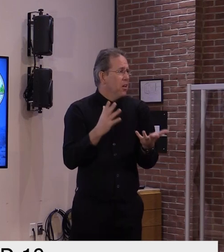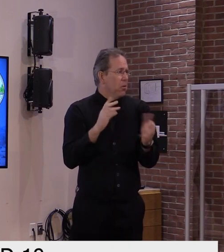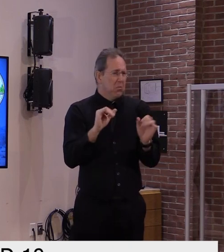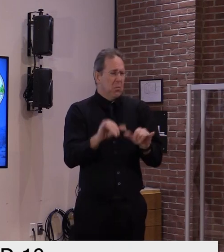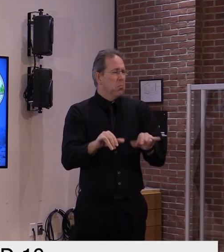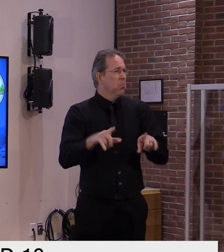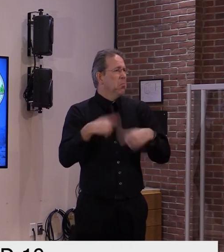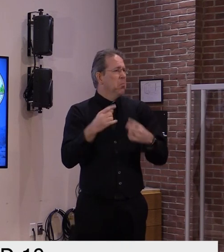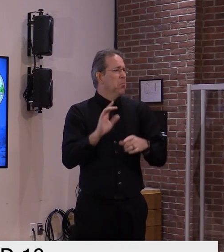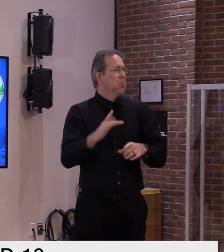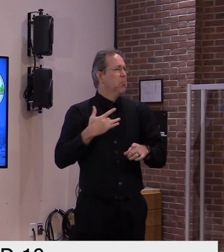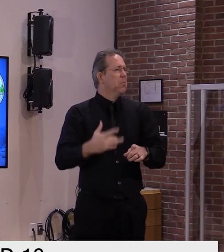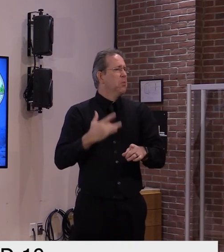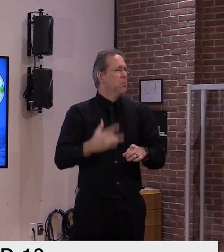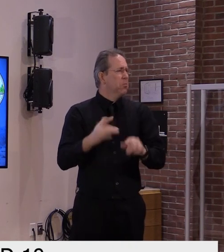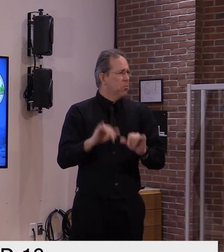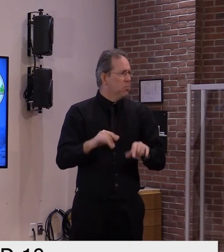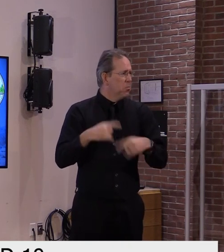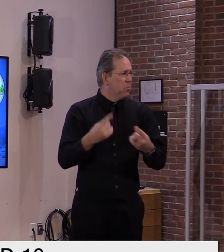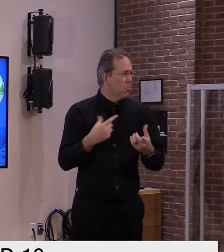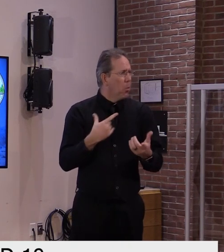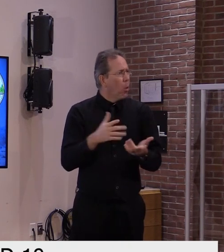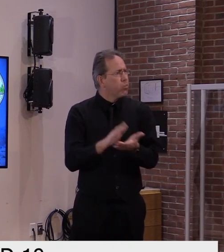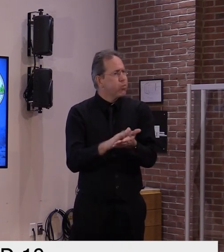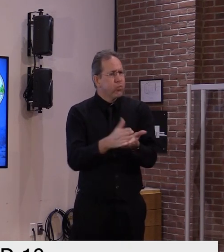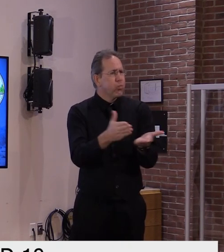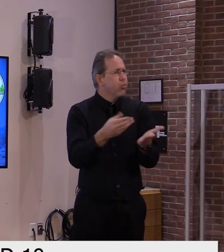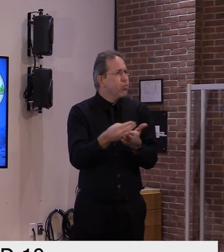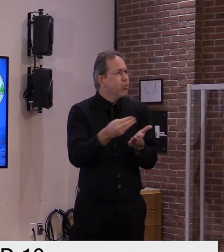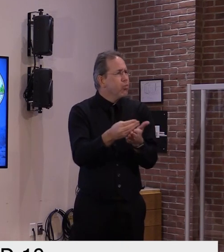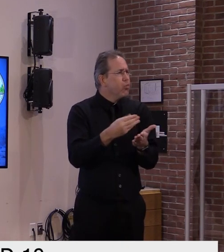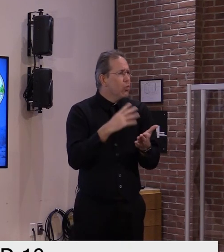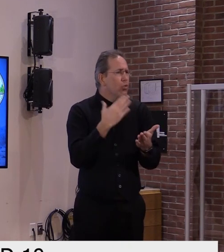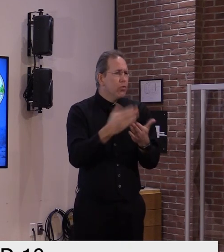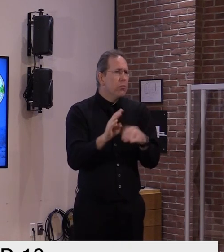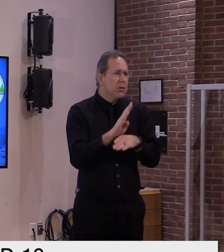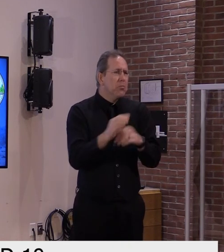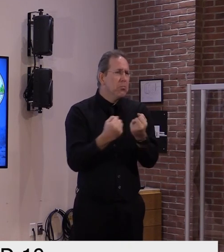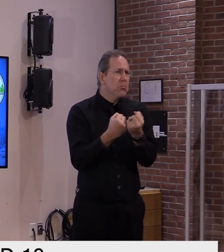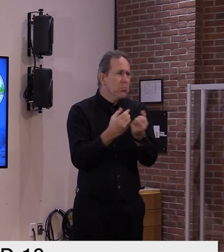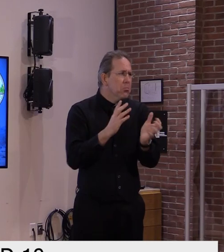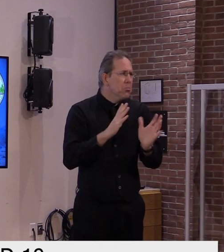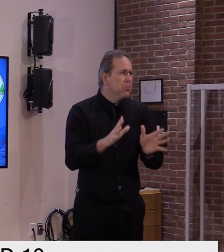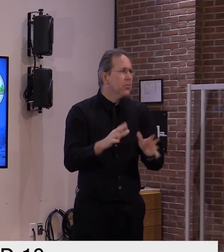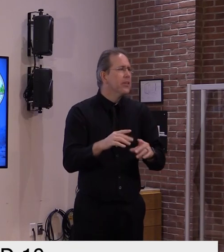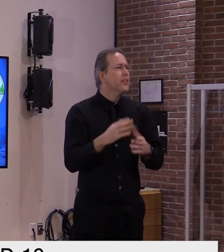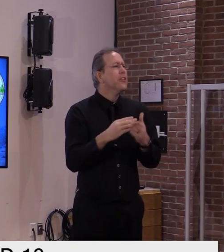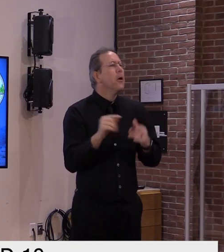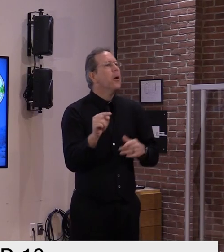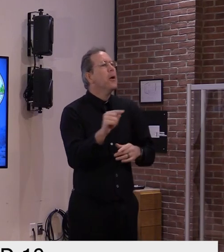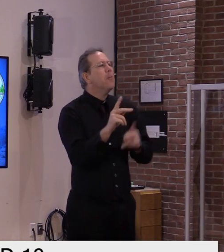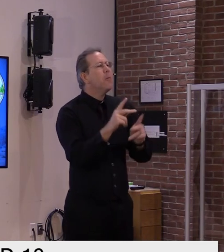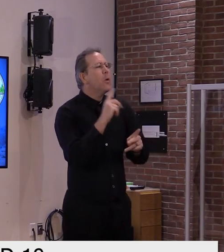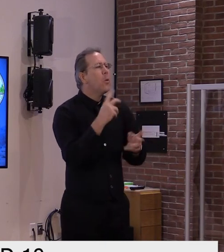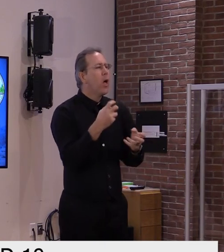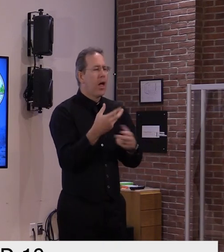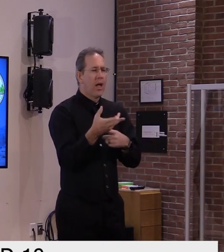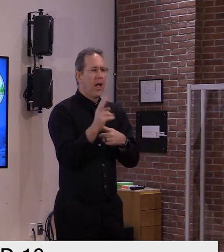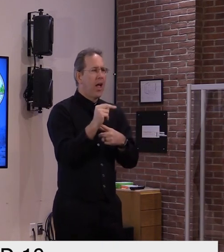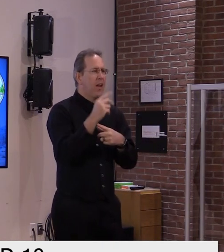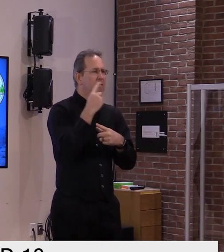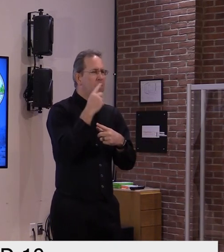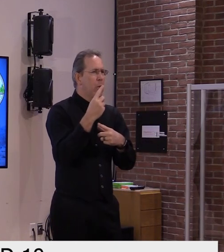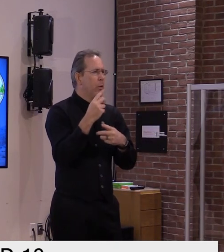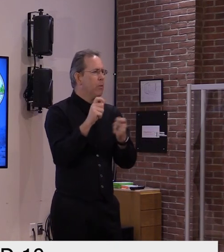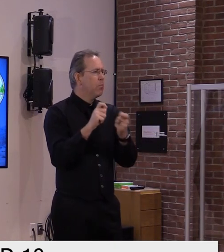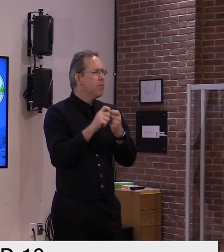long demonstrated responsible gun ownership. It's when you see guns used for nefarious purposes and crime that we get concerned. So